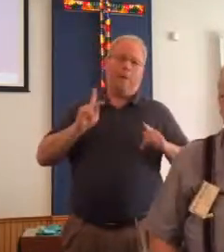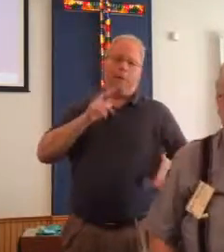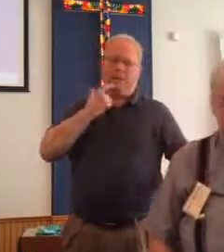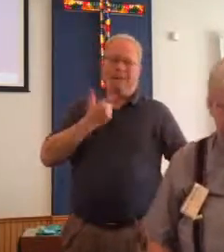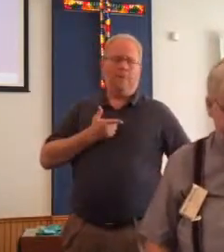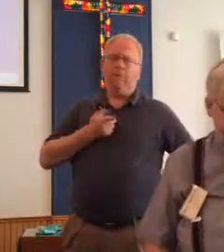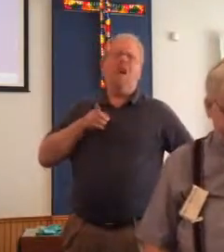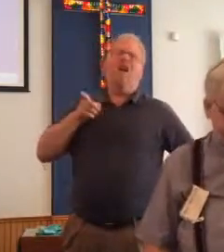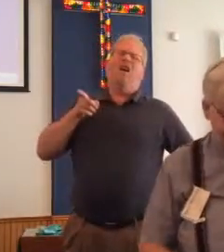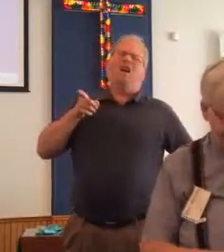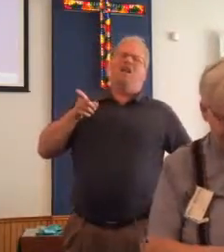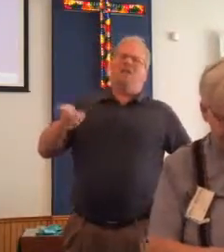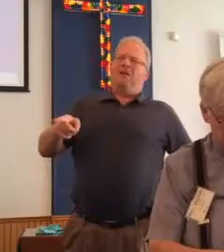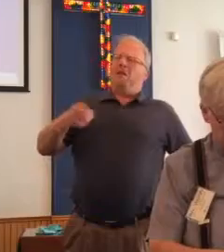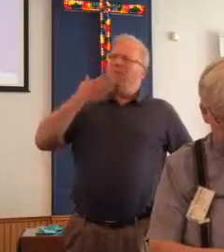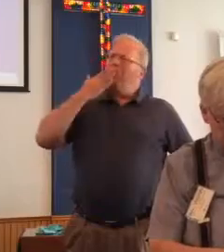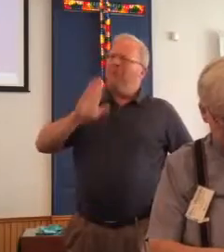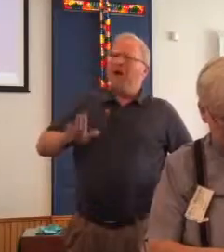no reason.